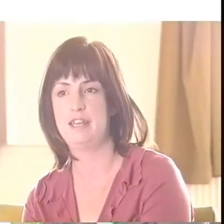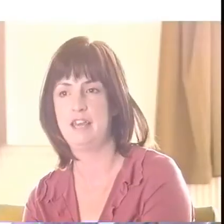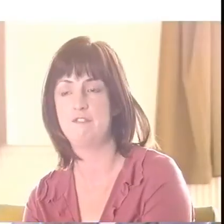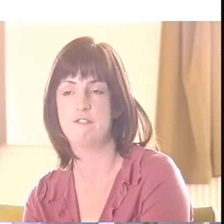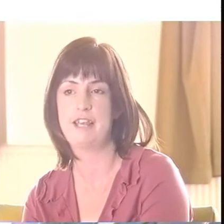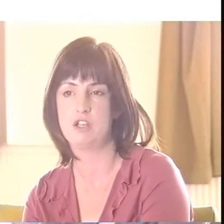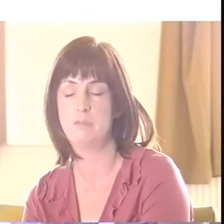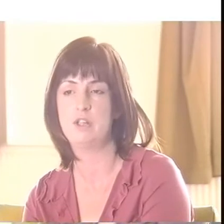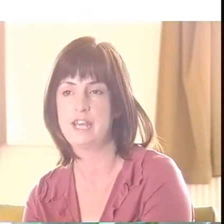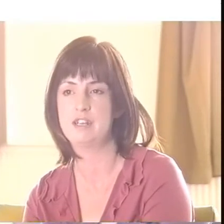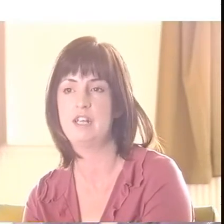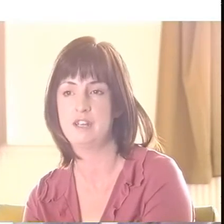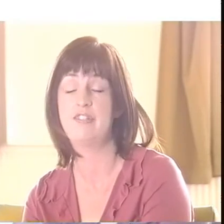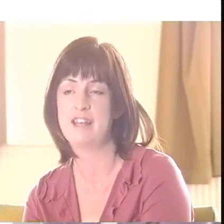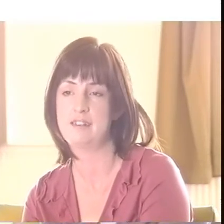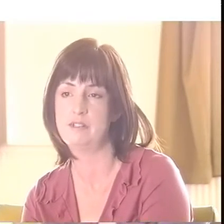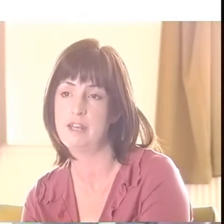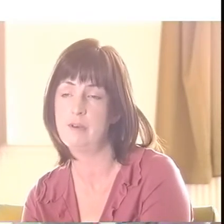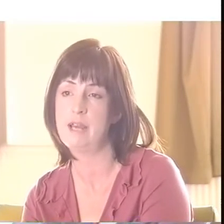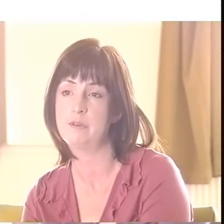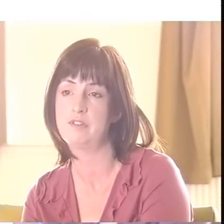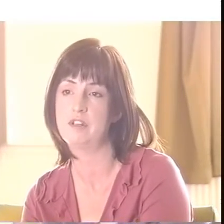if they could communicate earlier, and that's how it all started.